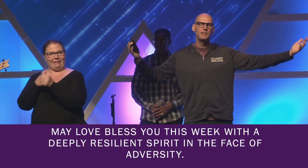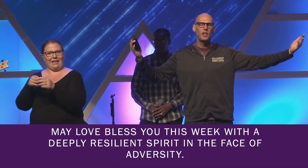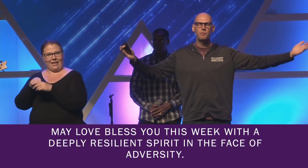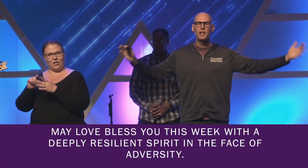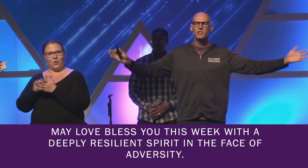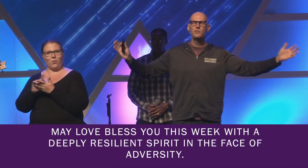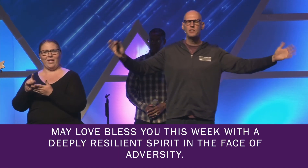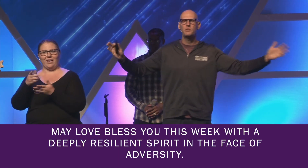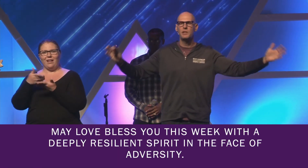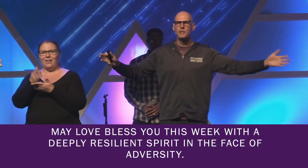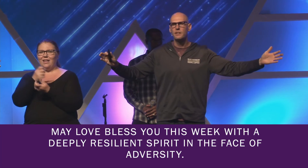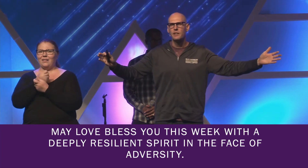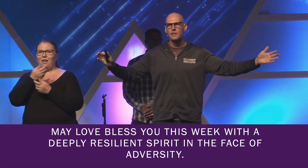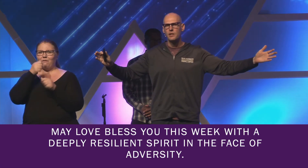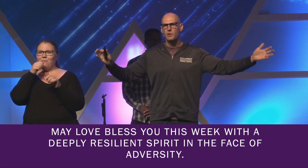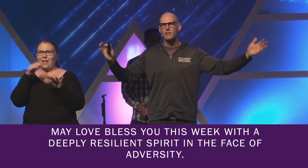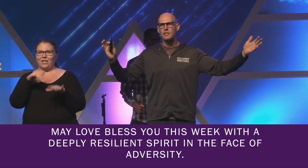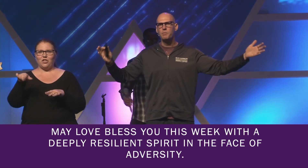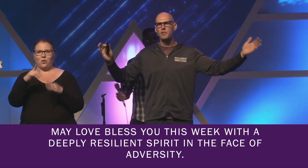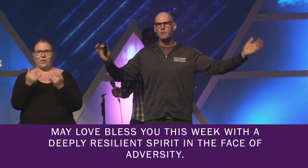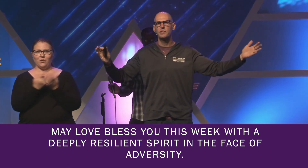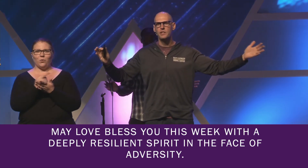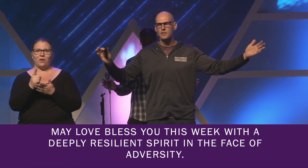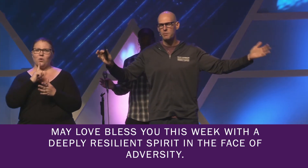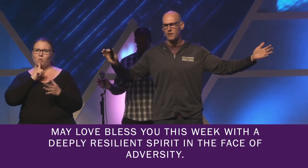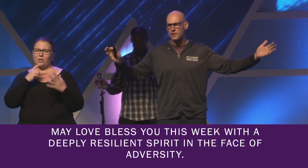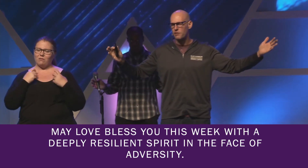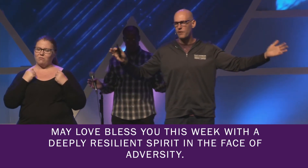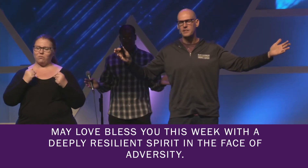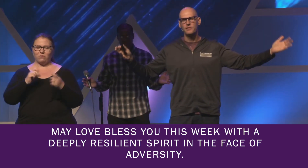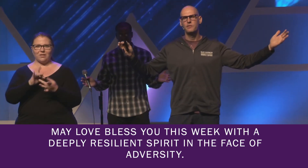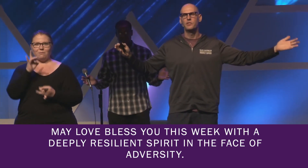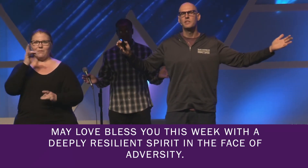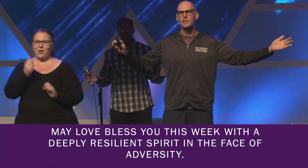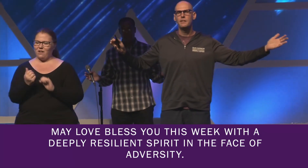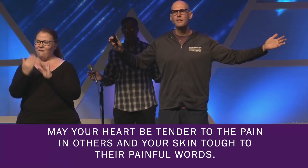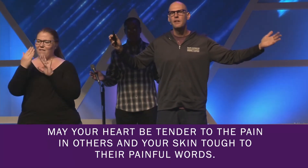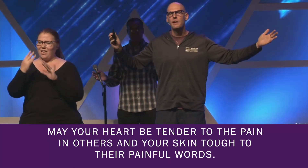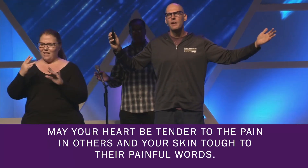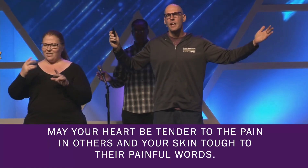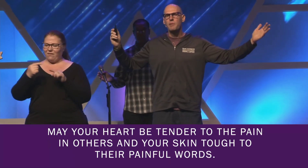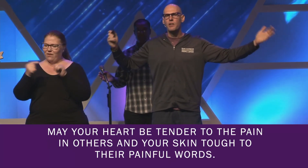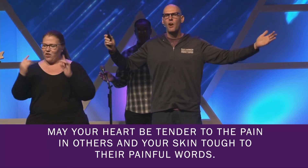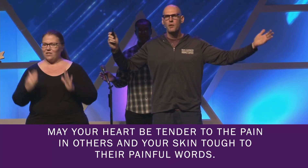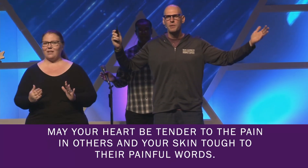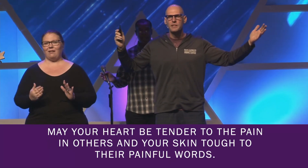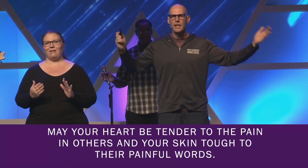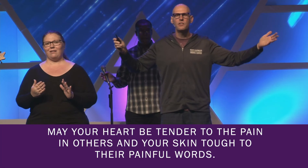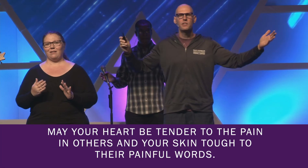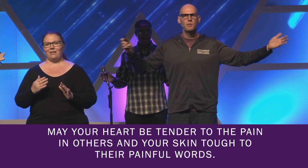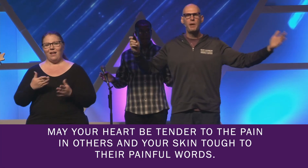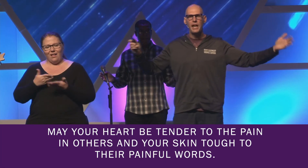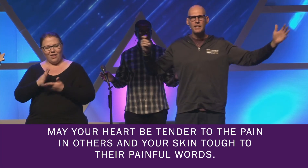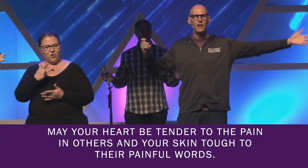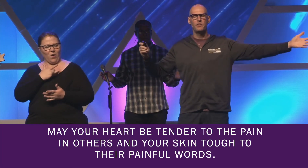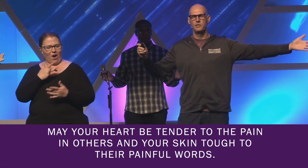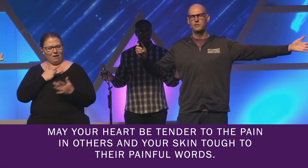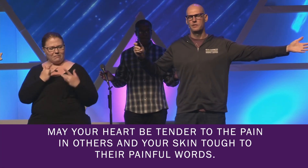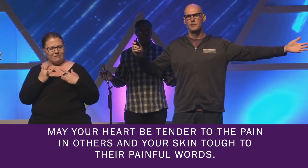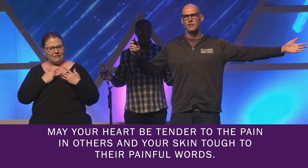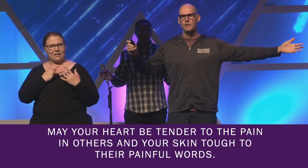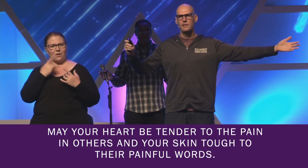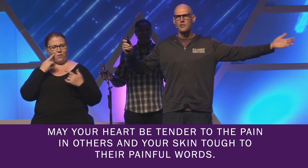may love bless you this week with a deeply resilient spirit in the face of adversity. And may your heart be tender to the pain in